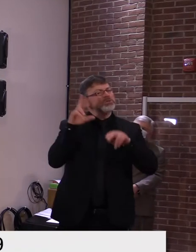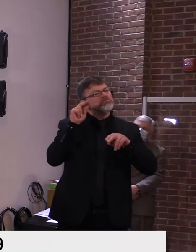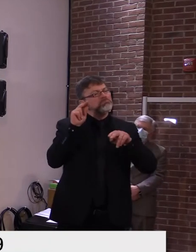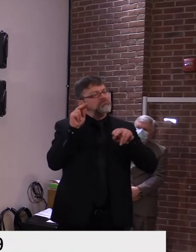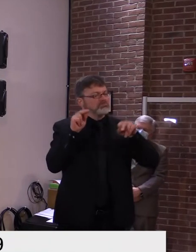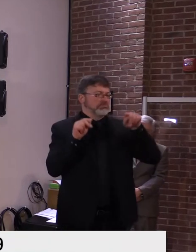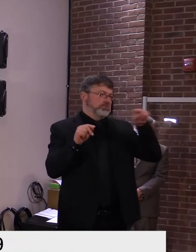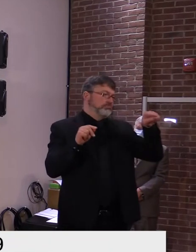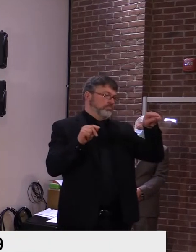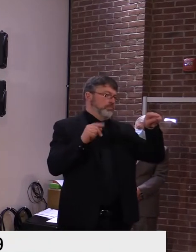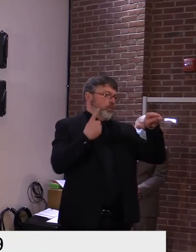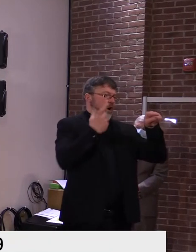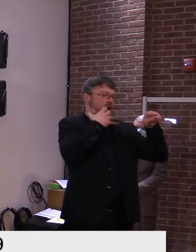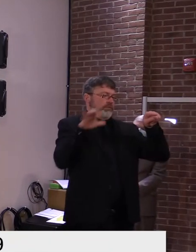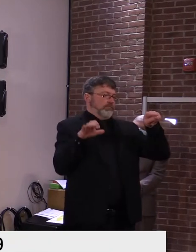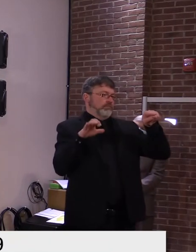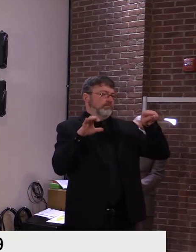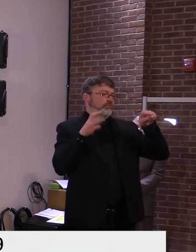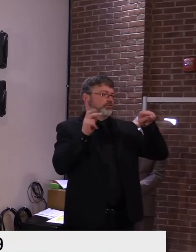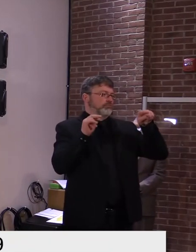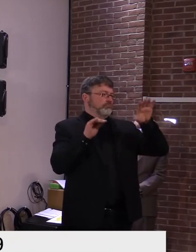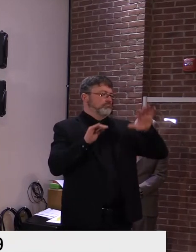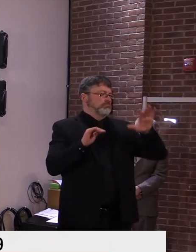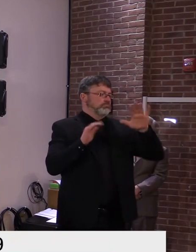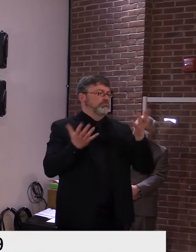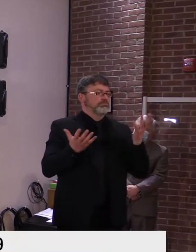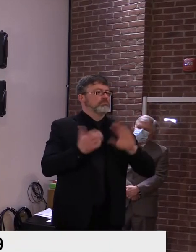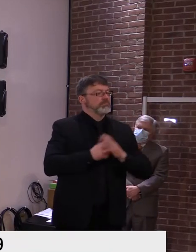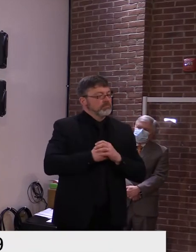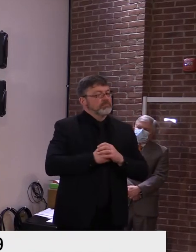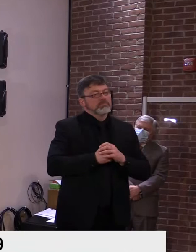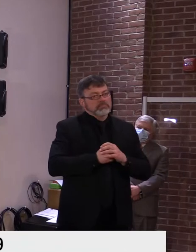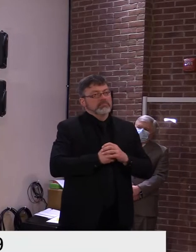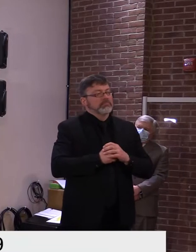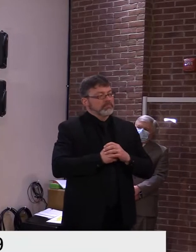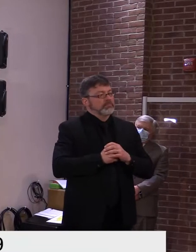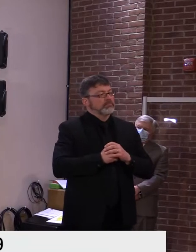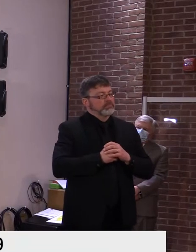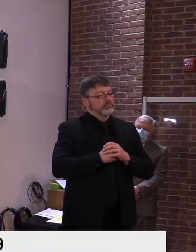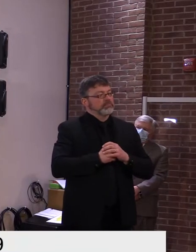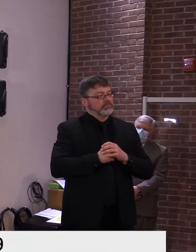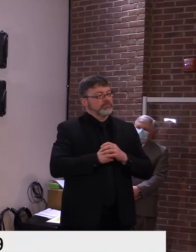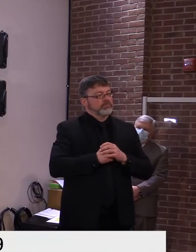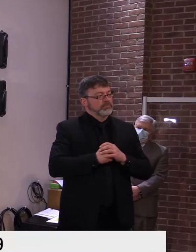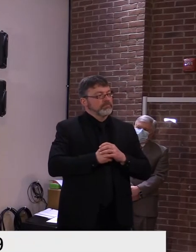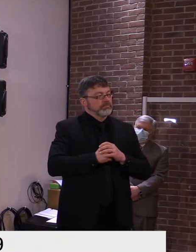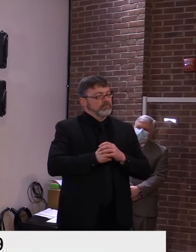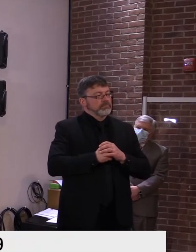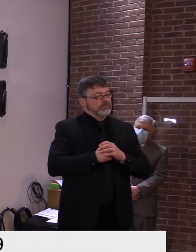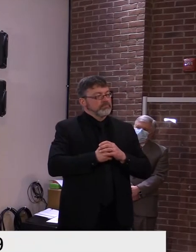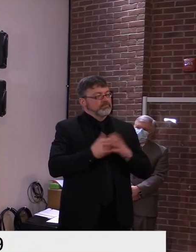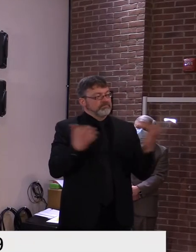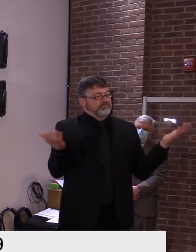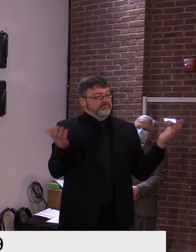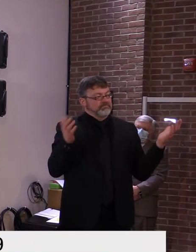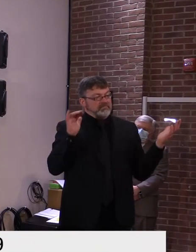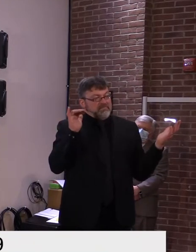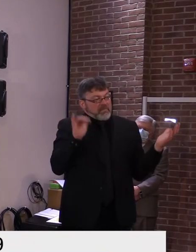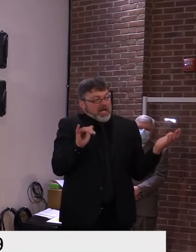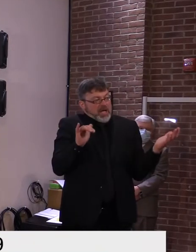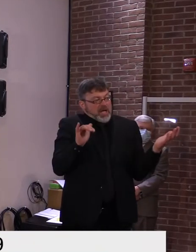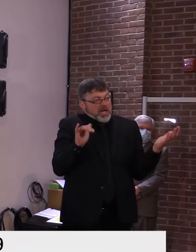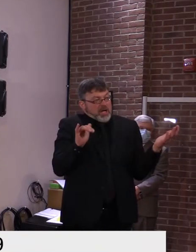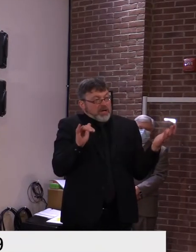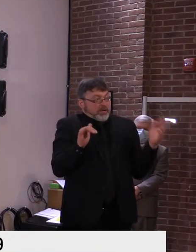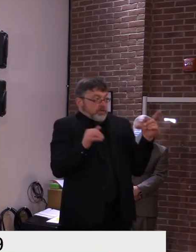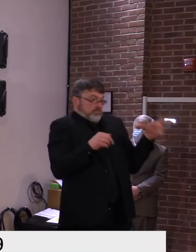Commissioner Pichak showed that on Tuesday. But at the same time, there has not been a tremendous surge in cases across